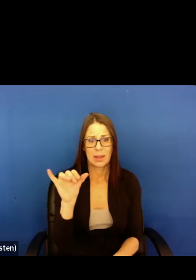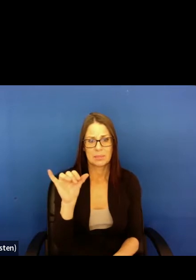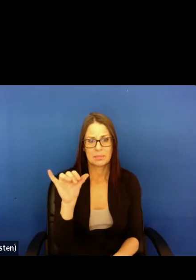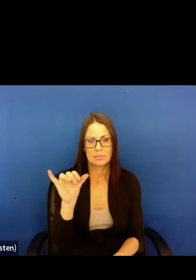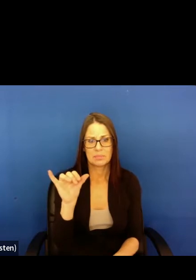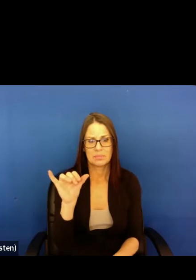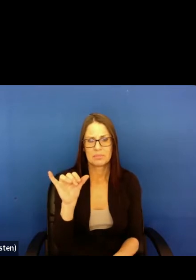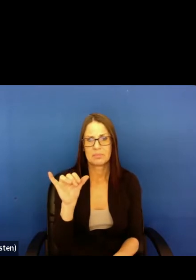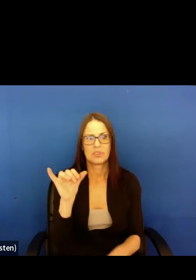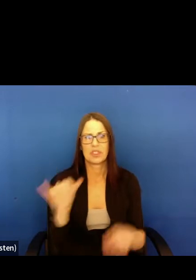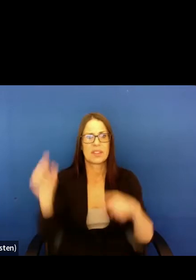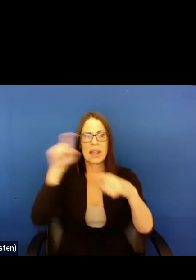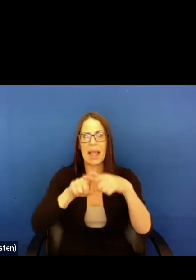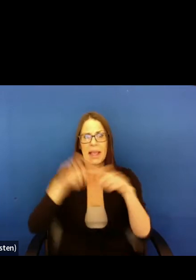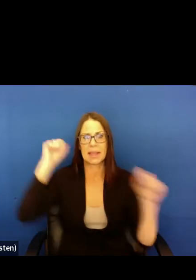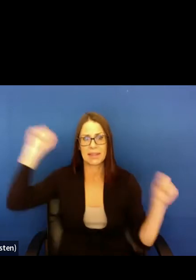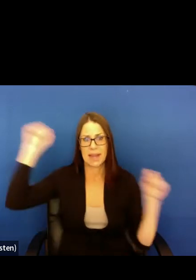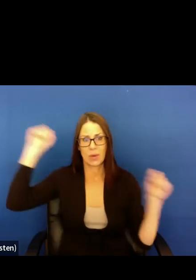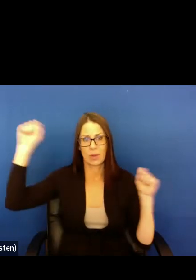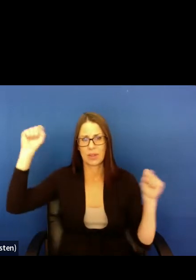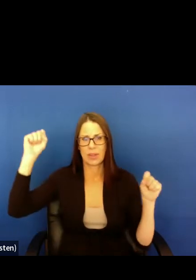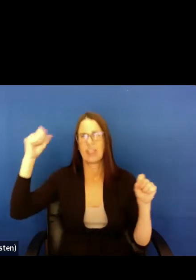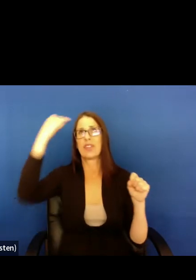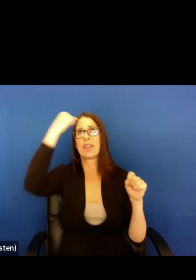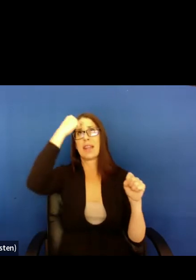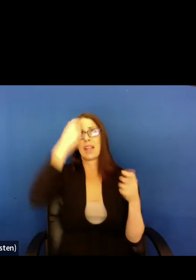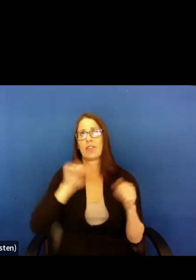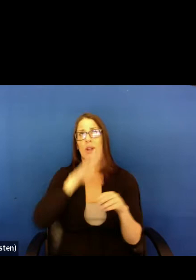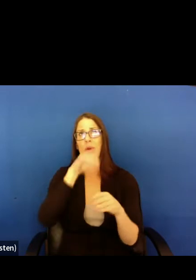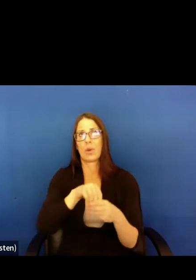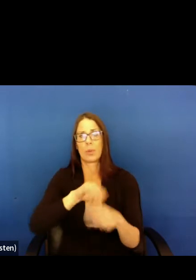try to incorporate these things as just normal design process.